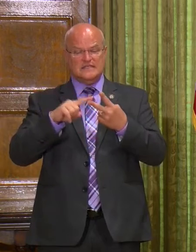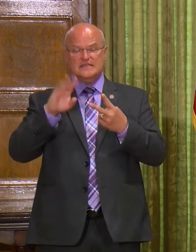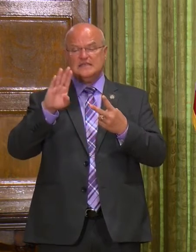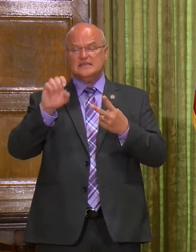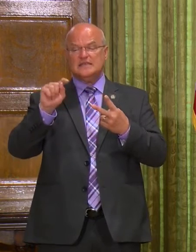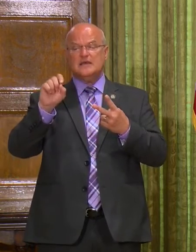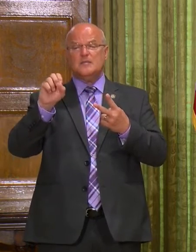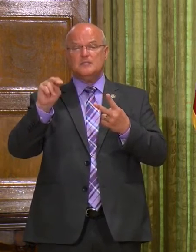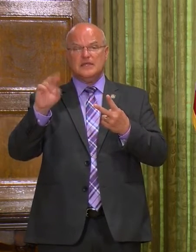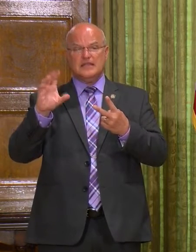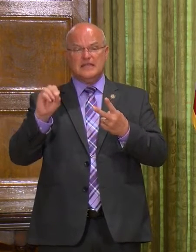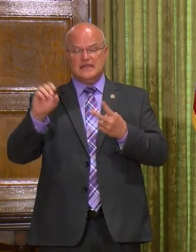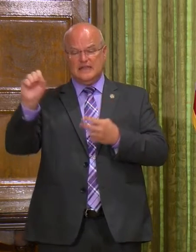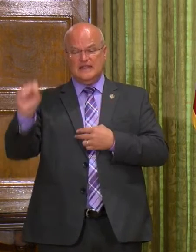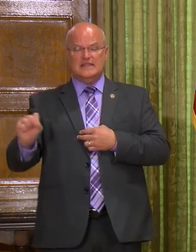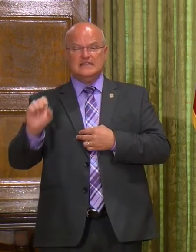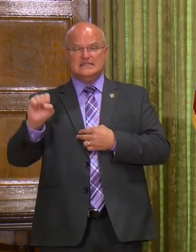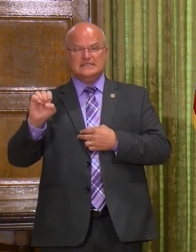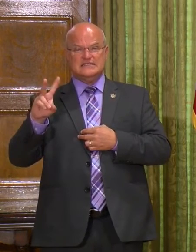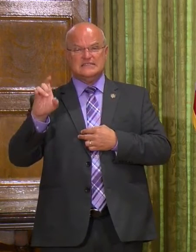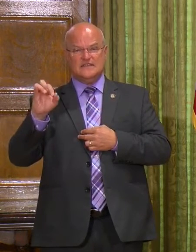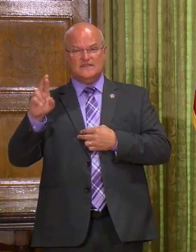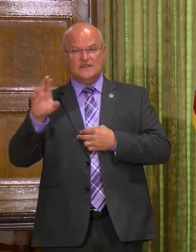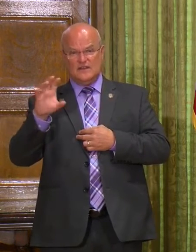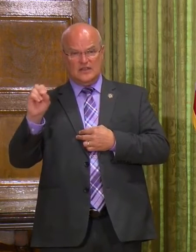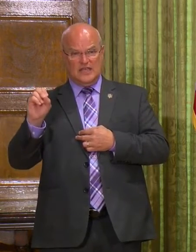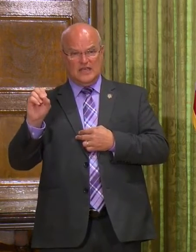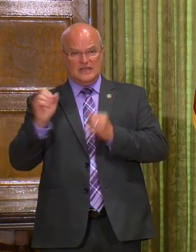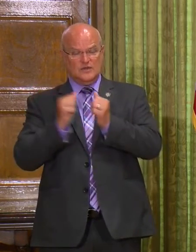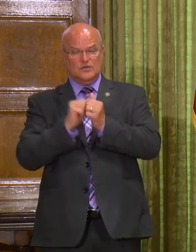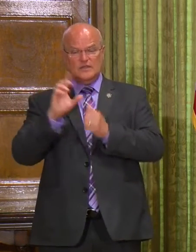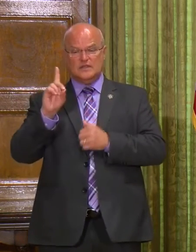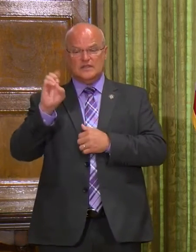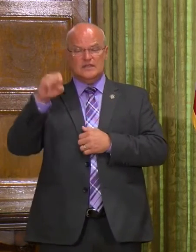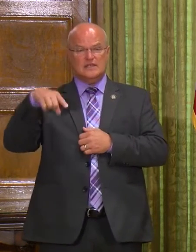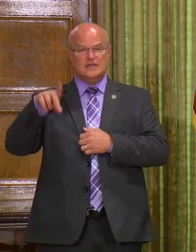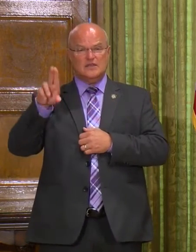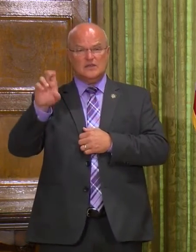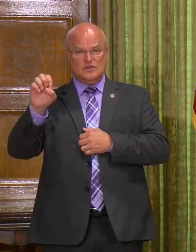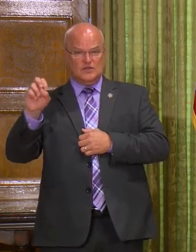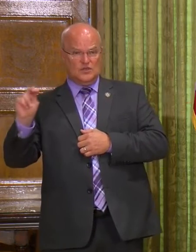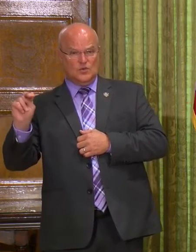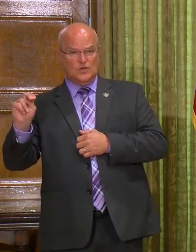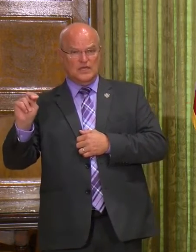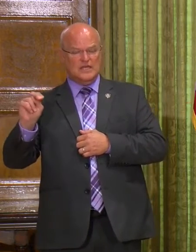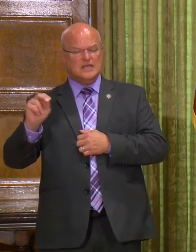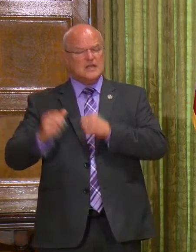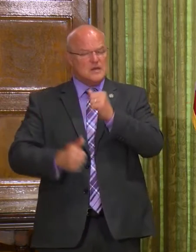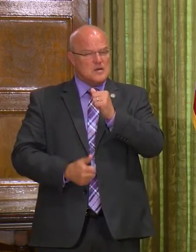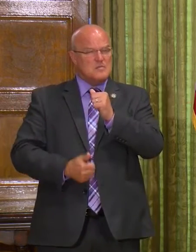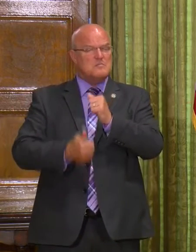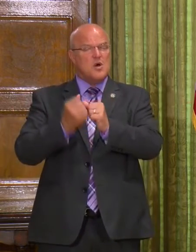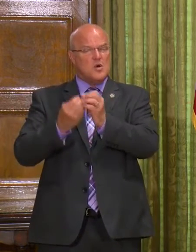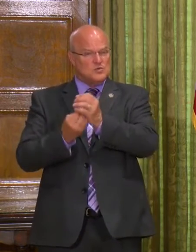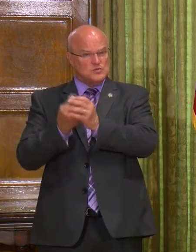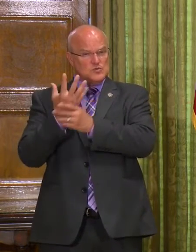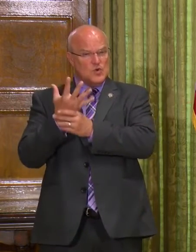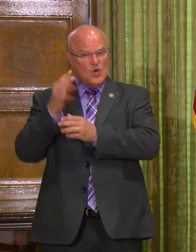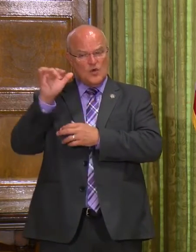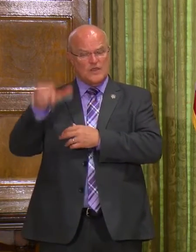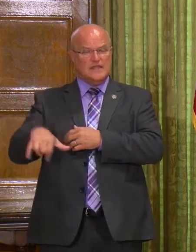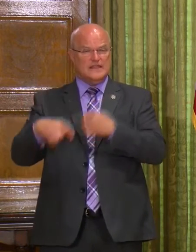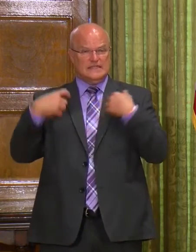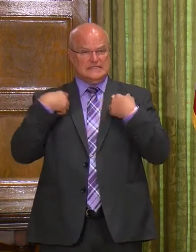Benton County, Sevier County as well. With Queen, we're seeing the most growth in